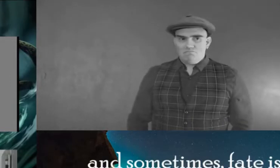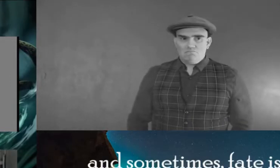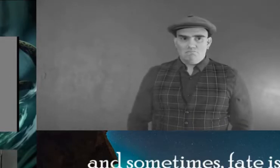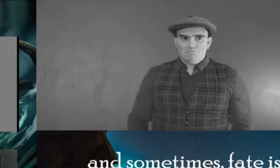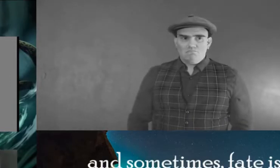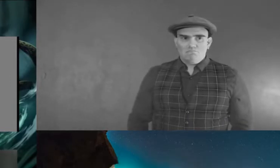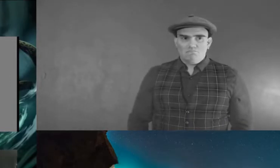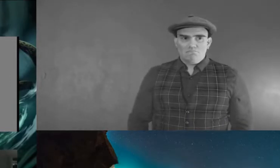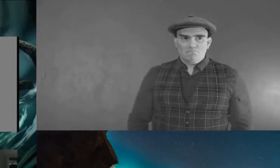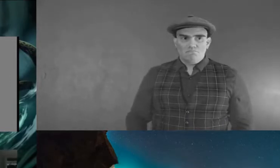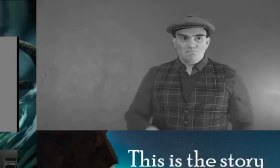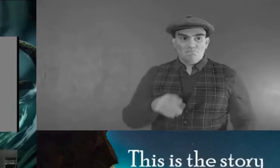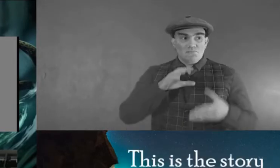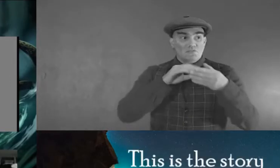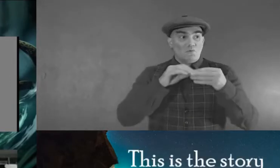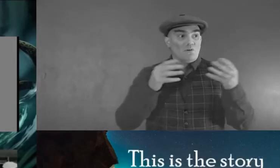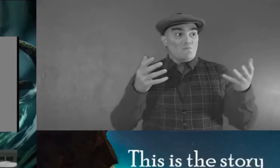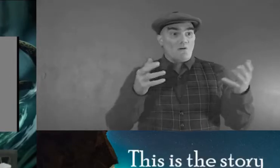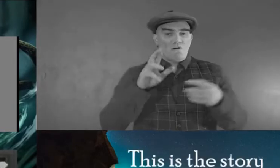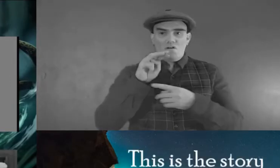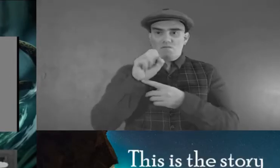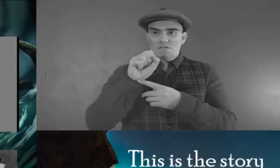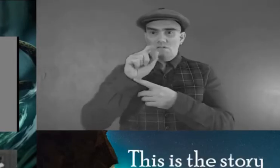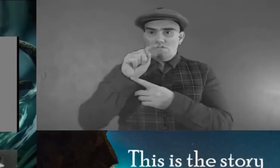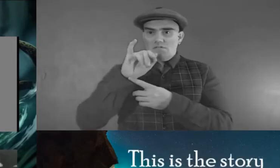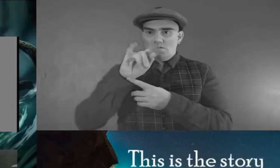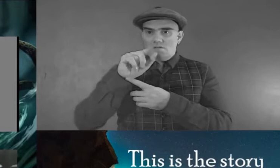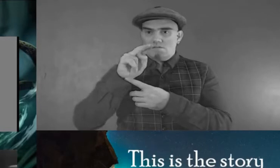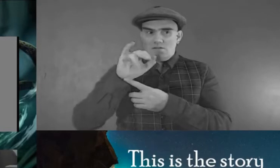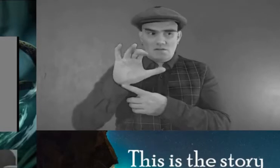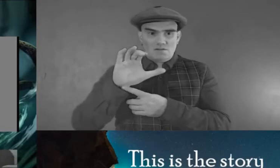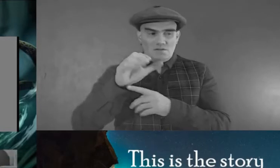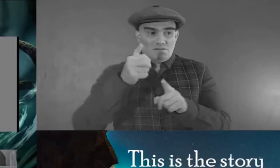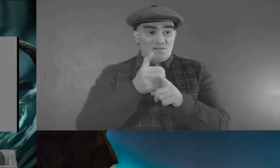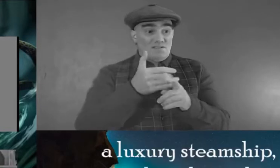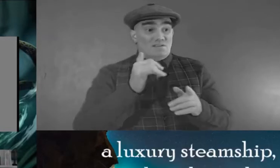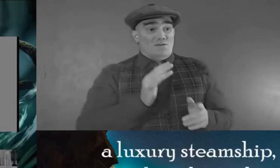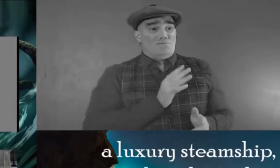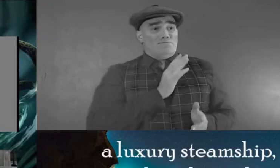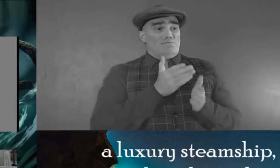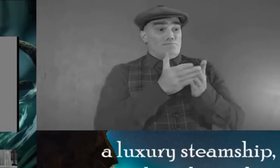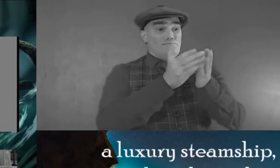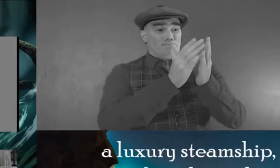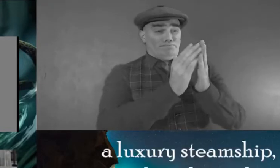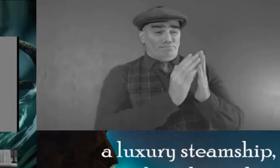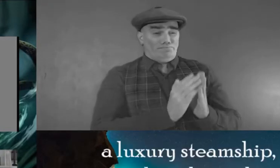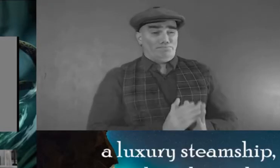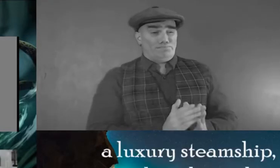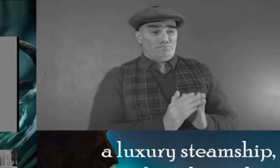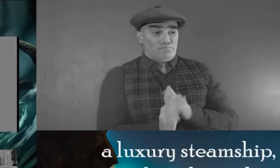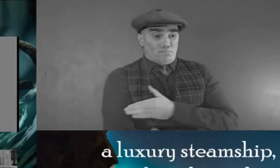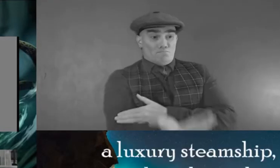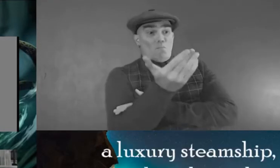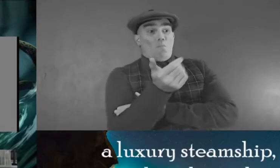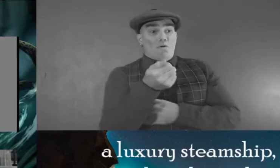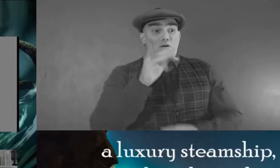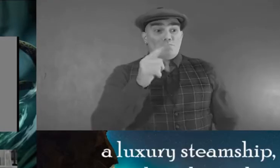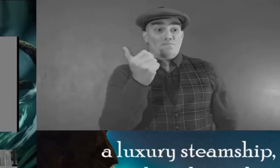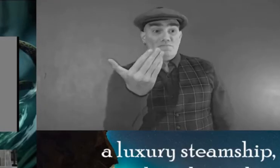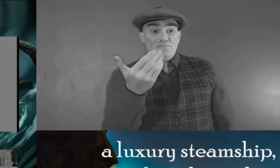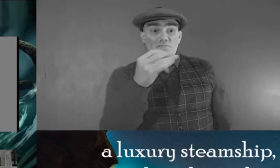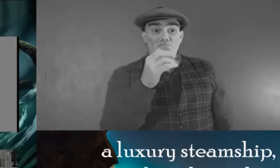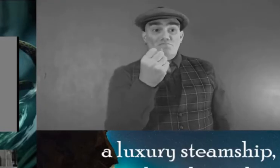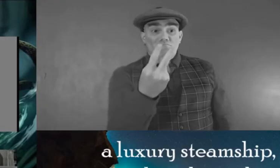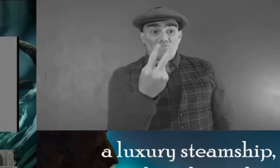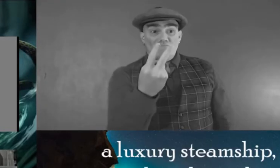that arrogance. This is the story of the RMS Titanic, a luxury steamship sank in the early hours